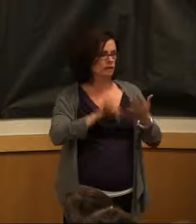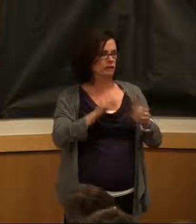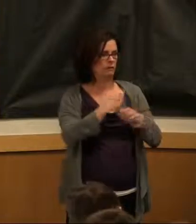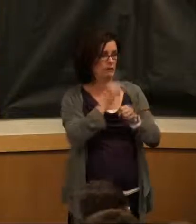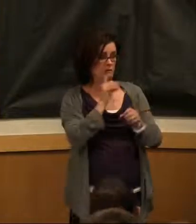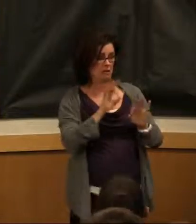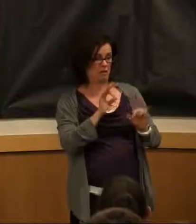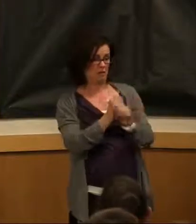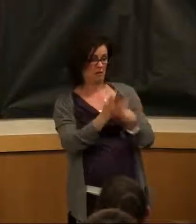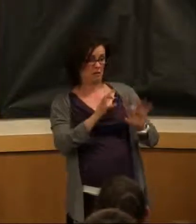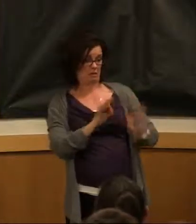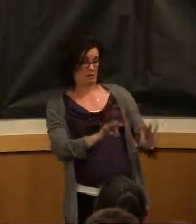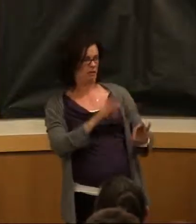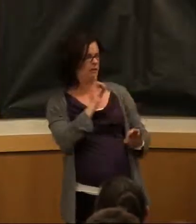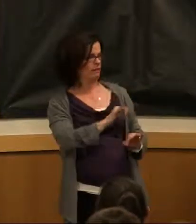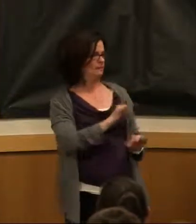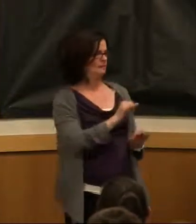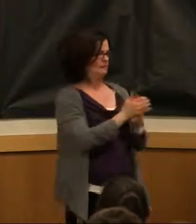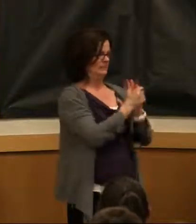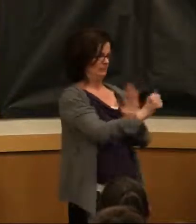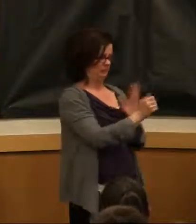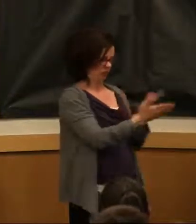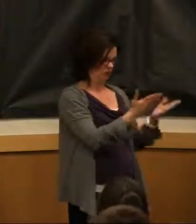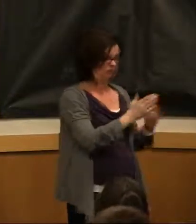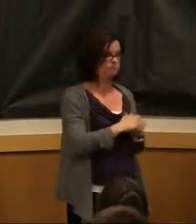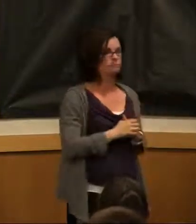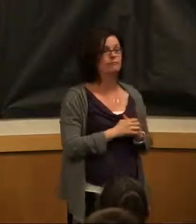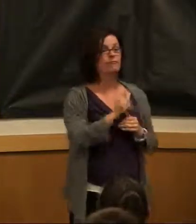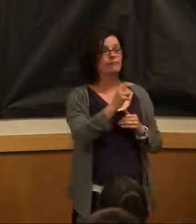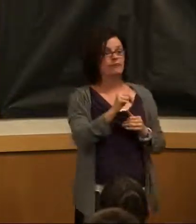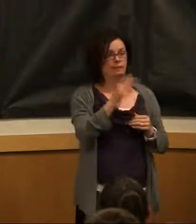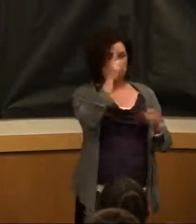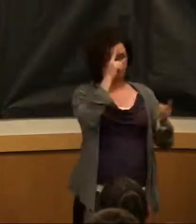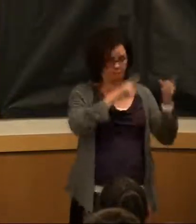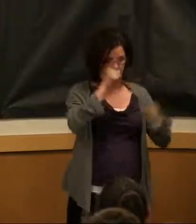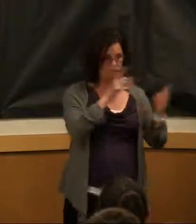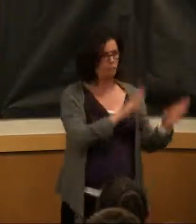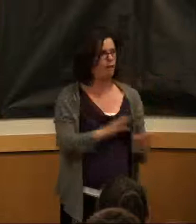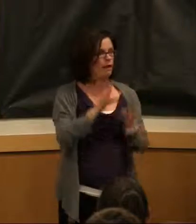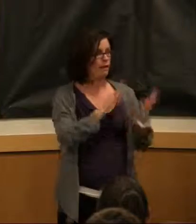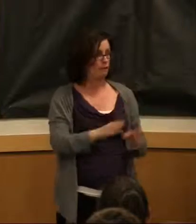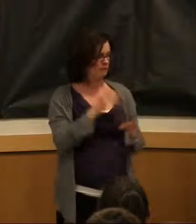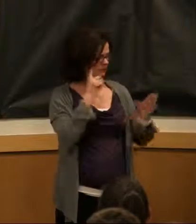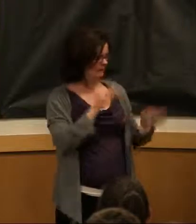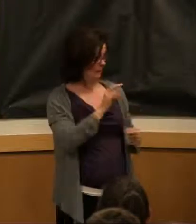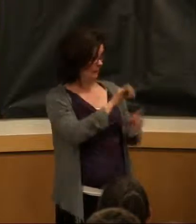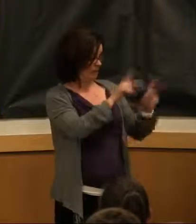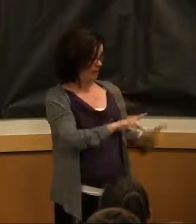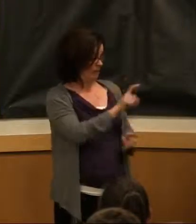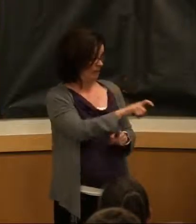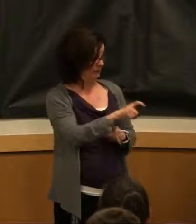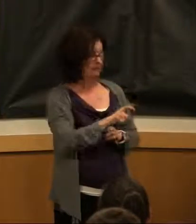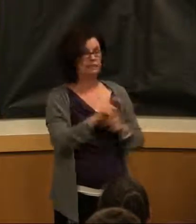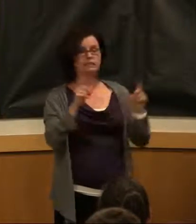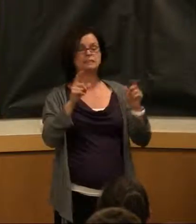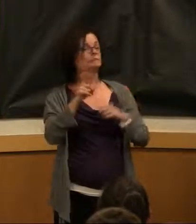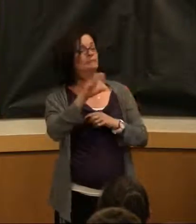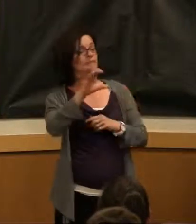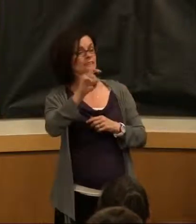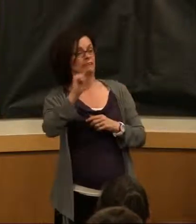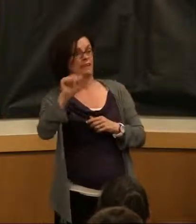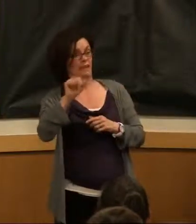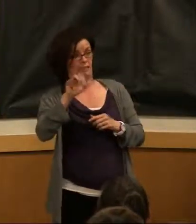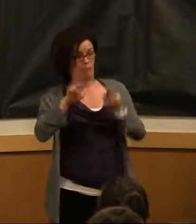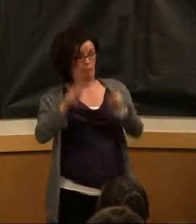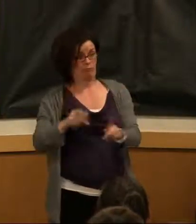Then we put a plan together. We decide, does this person need a CNA, somebody who has the license and the skills to go into the